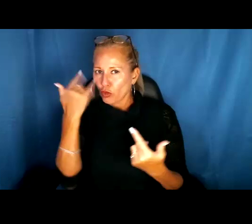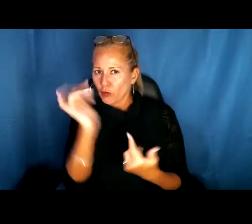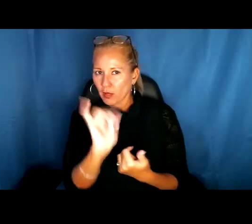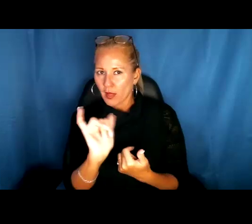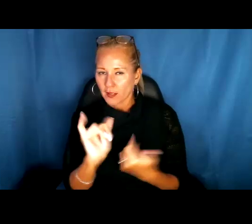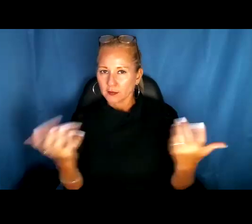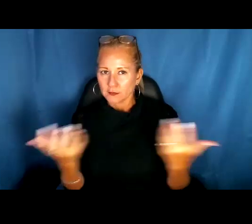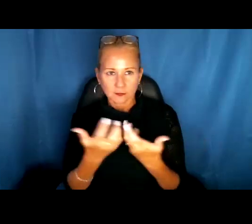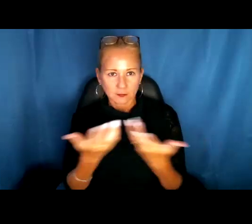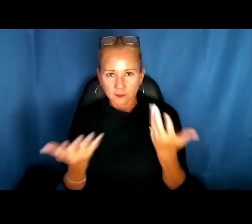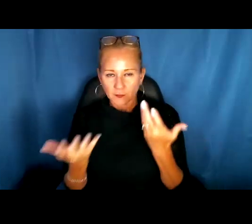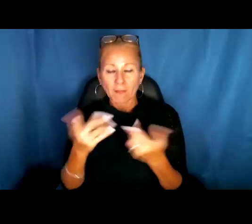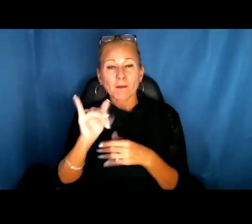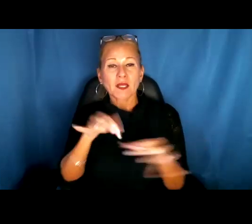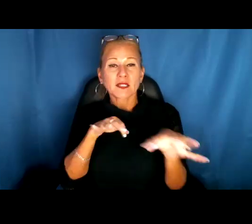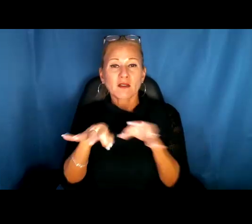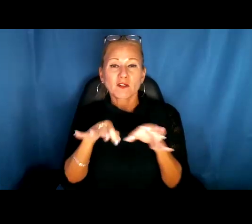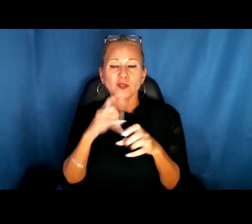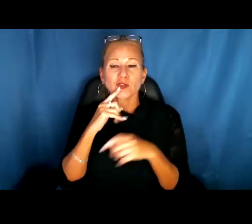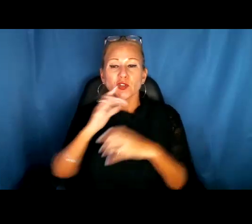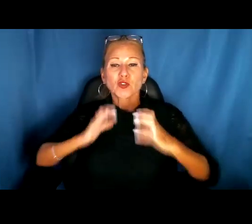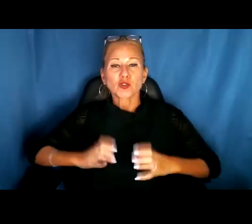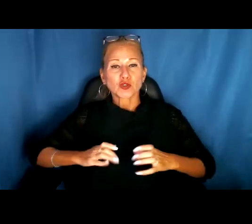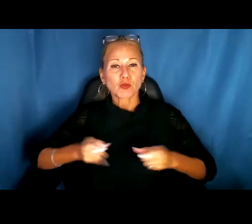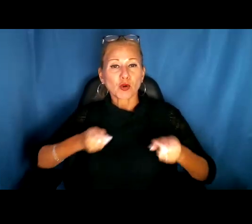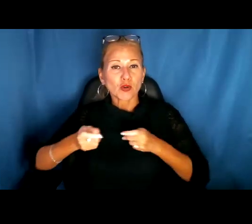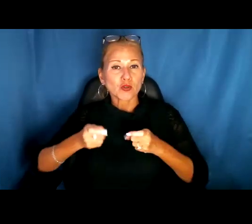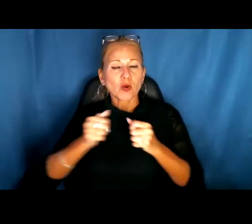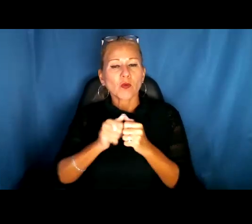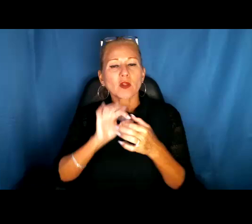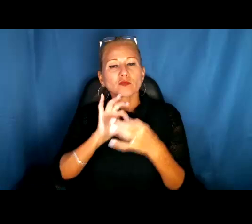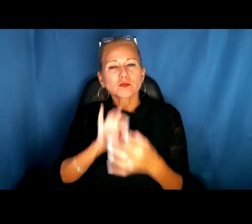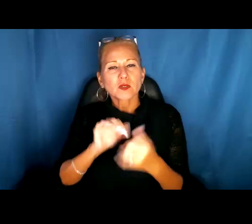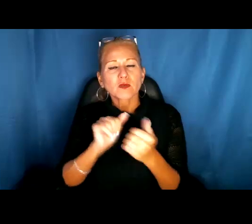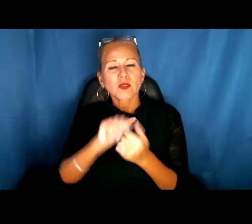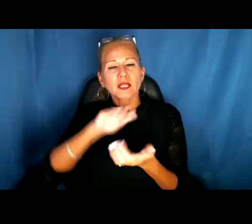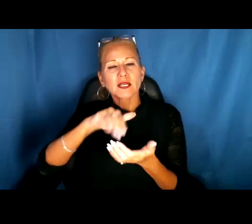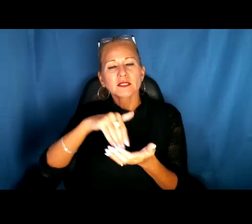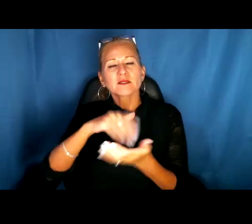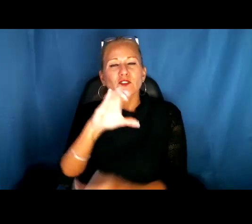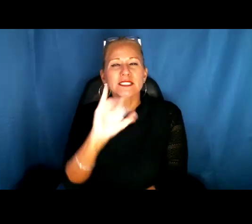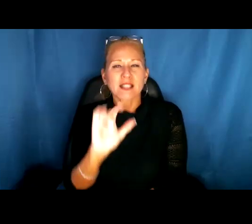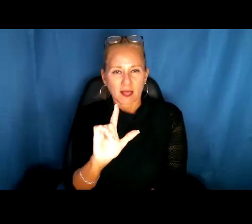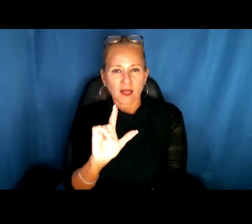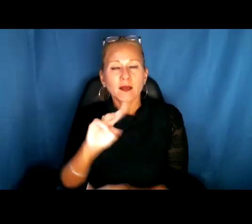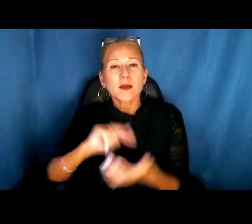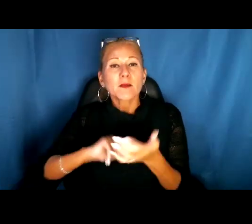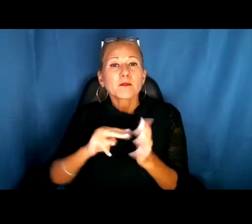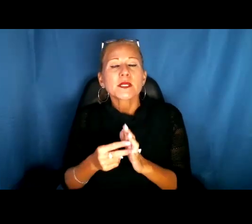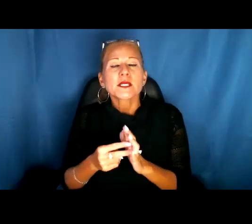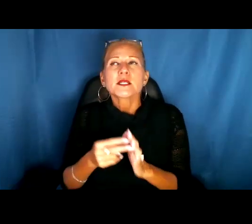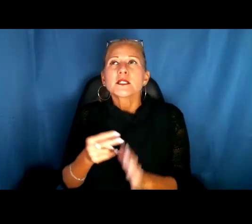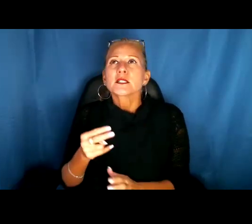as you probably all know, by definition, consumer control with respect to the Center for Independent Living means that